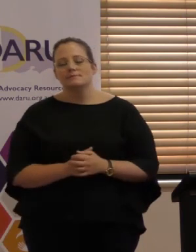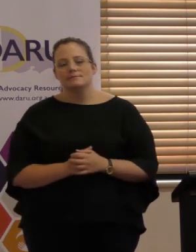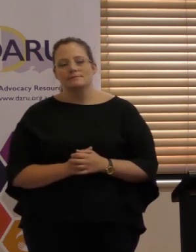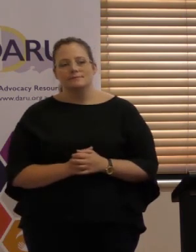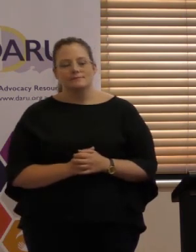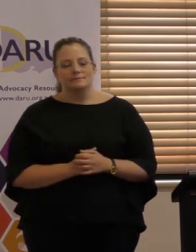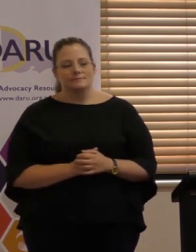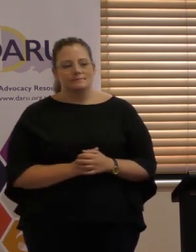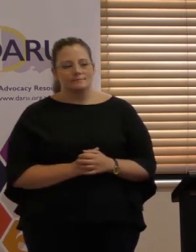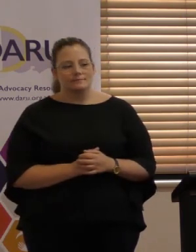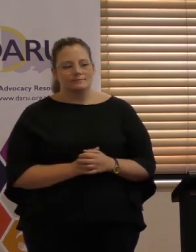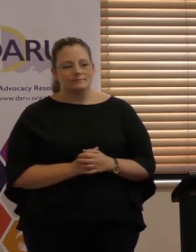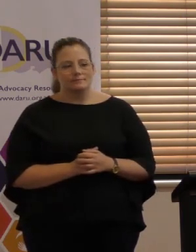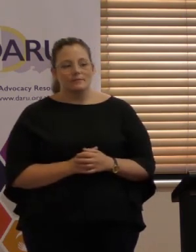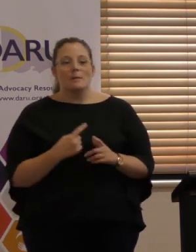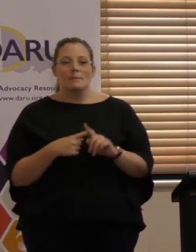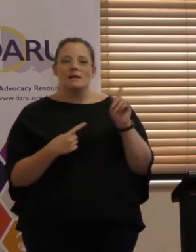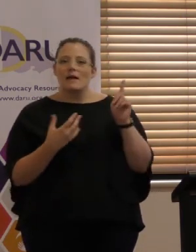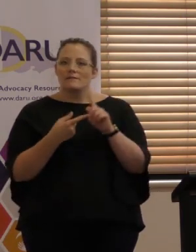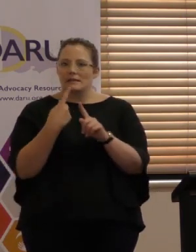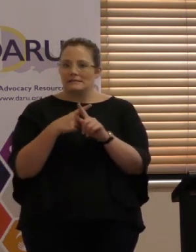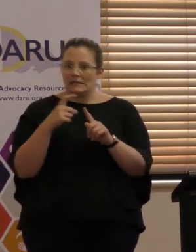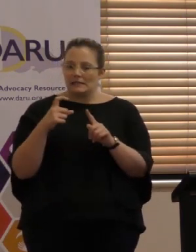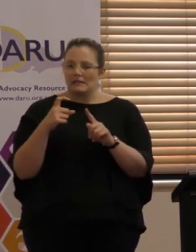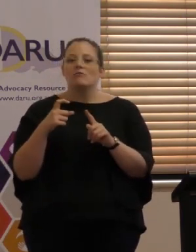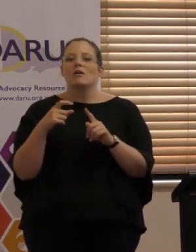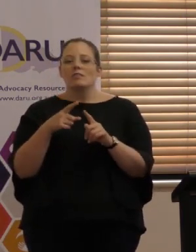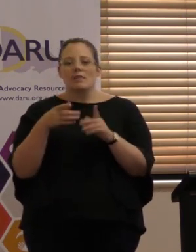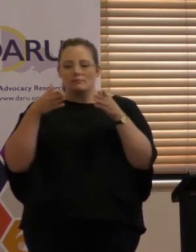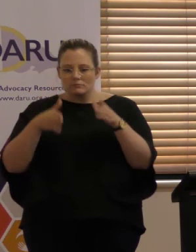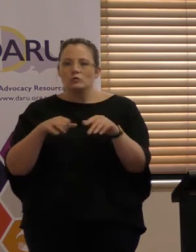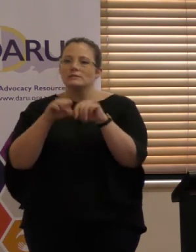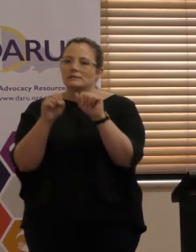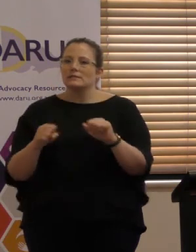And they also have an executive who does systems work throughout the year.